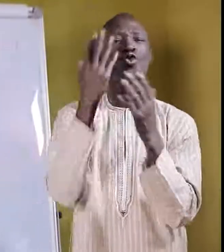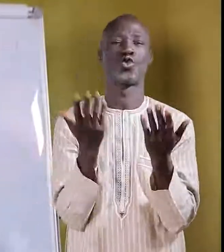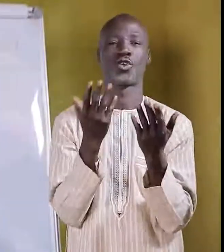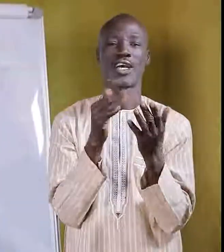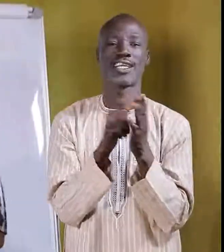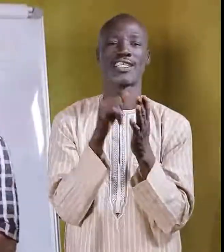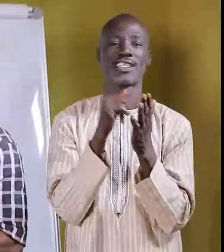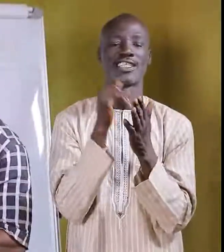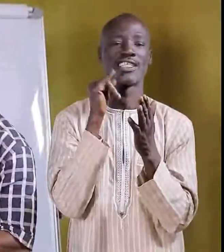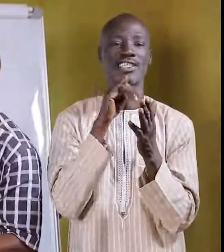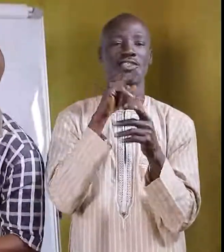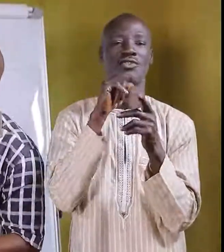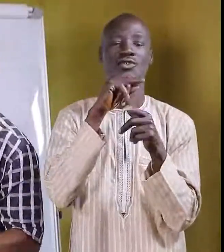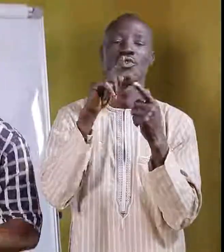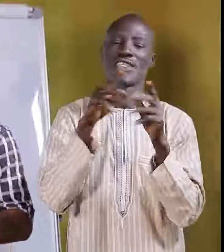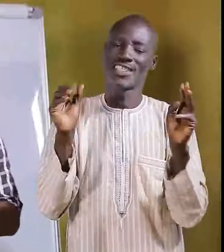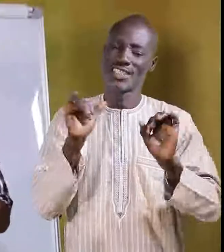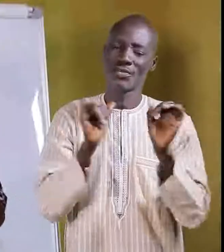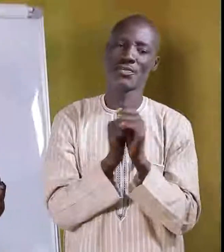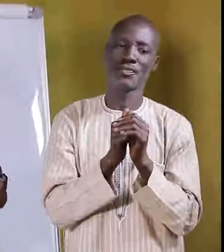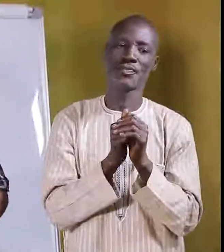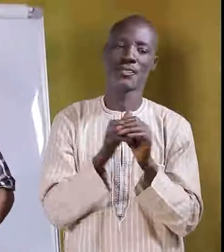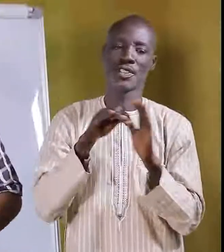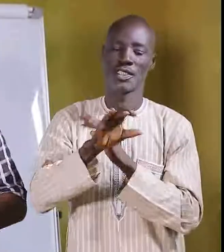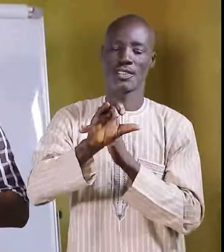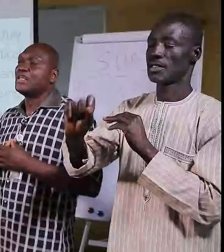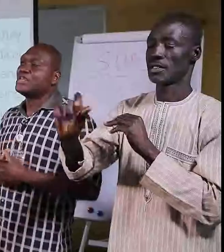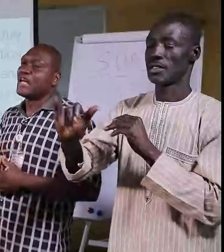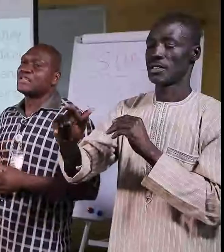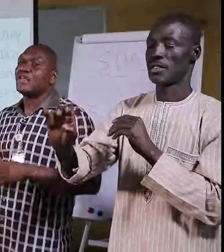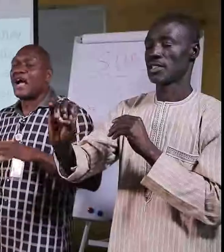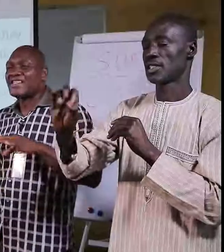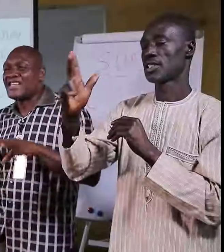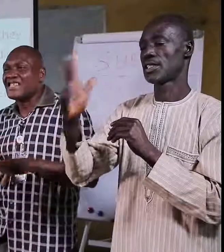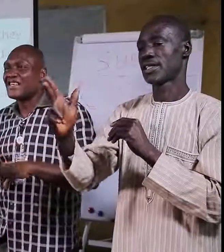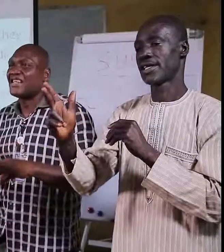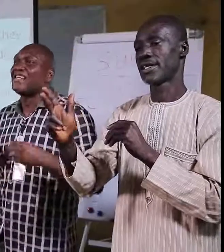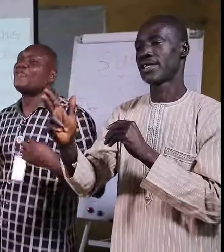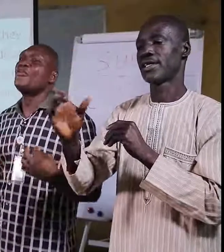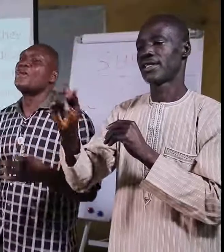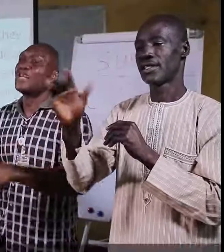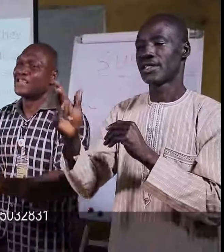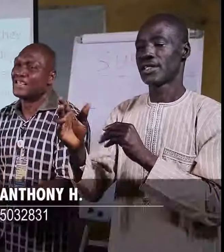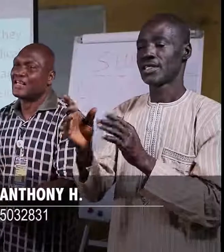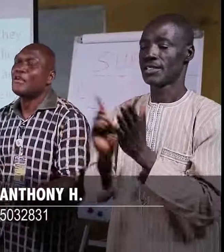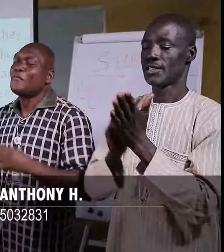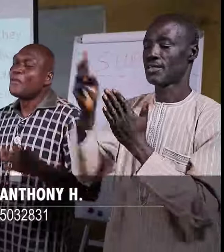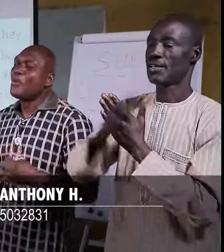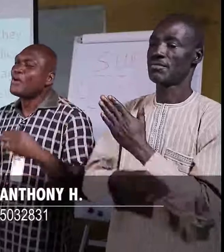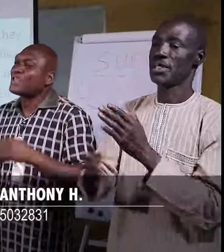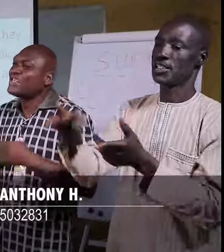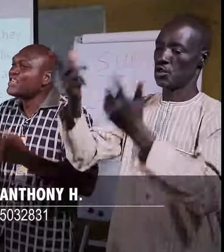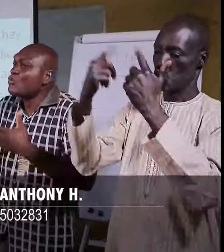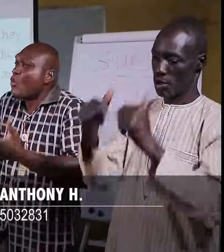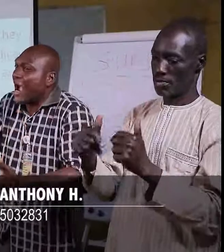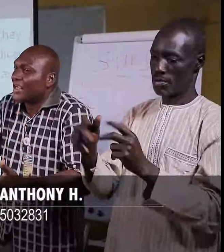the population. So what they are now saying here in stage 3 is that at stage 3, development has entered. People